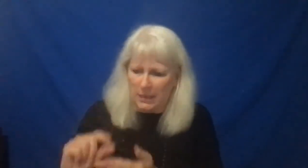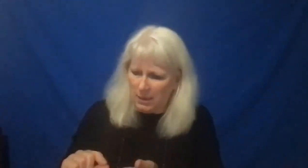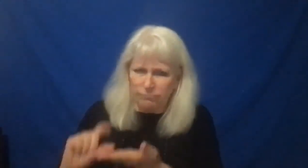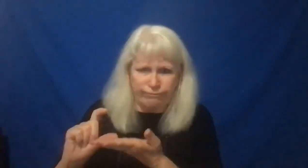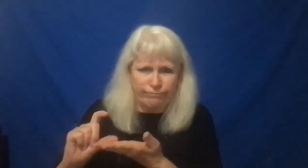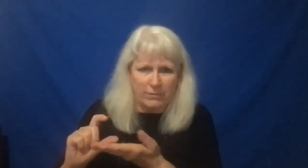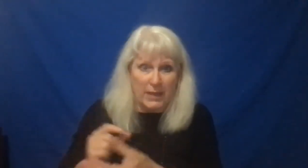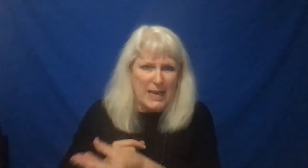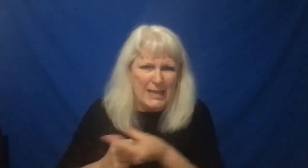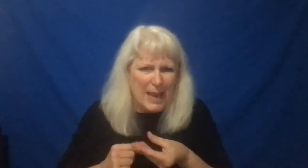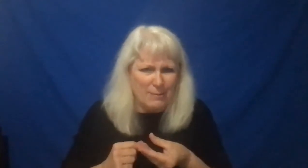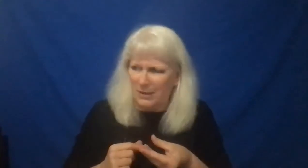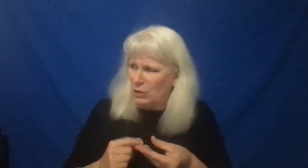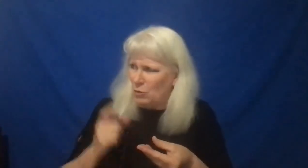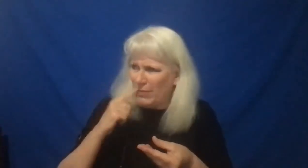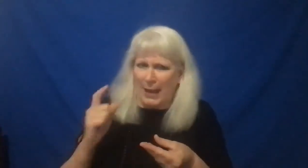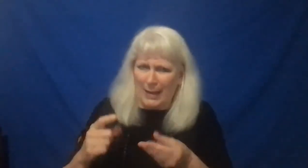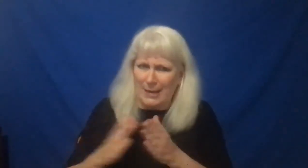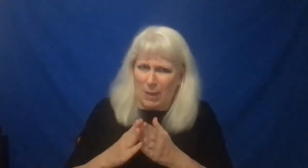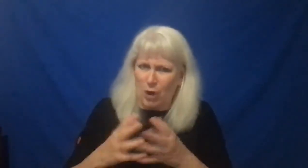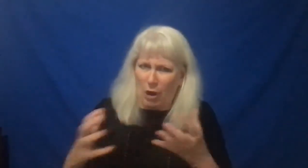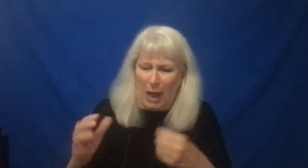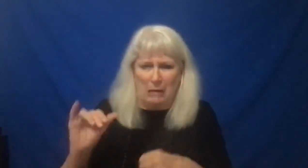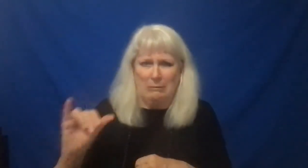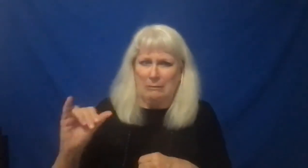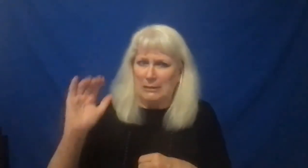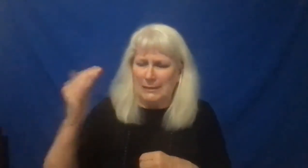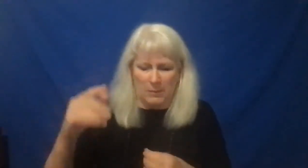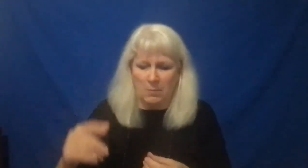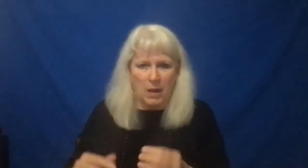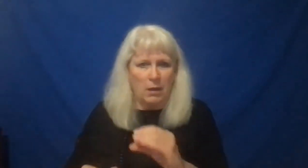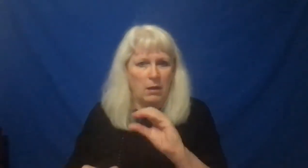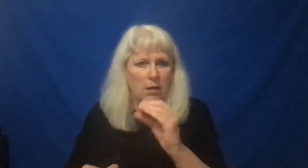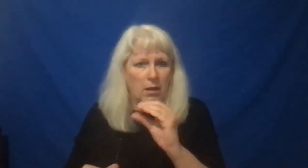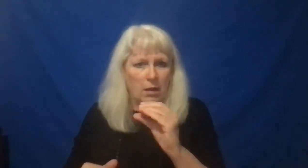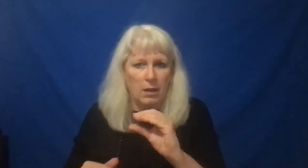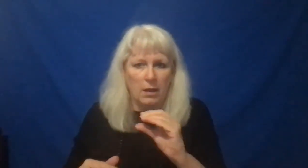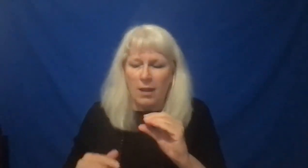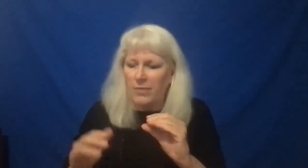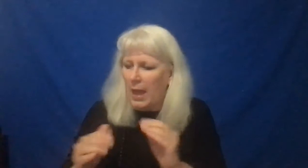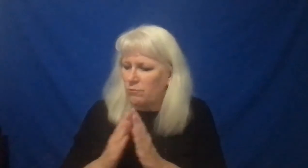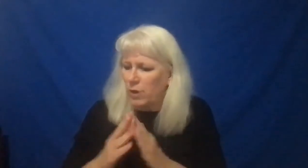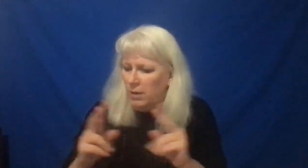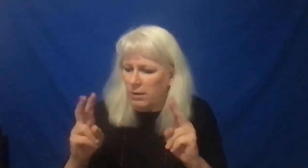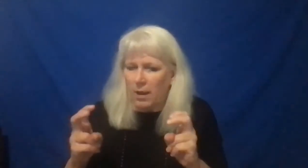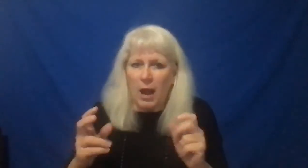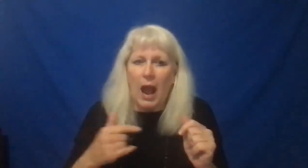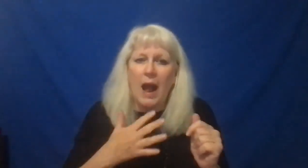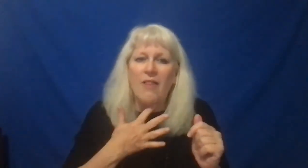had 20 copies of the fellow. And it was entitled, I Thirst for You. And